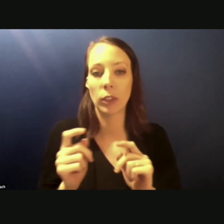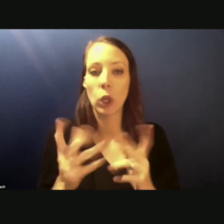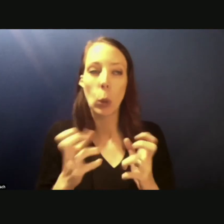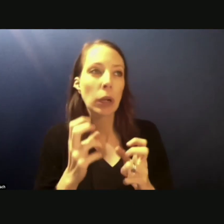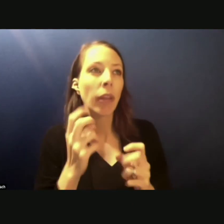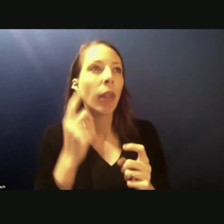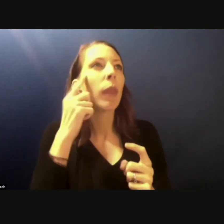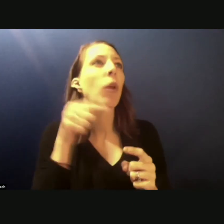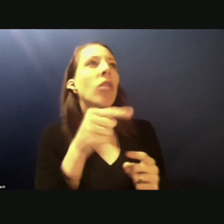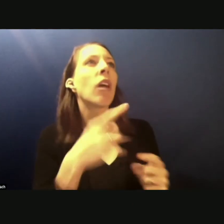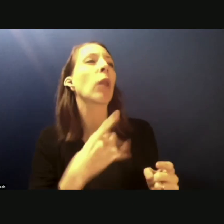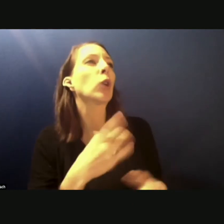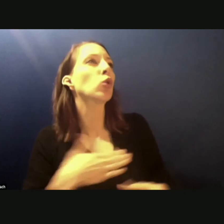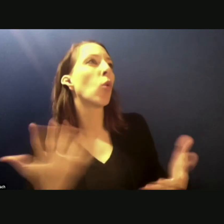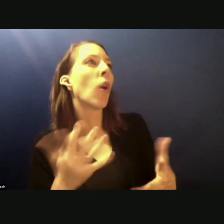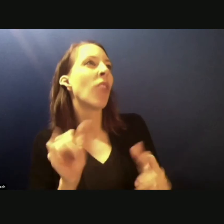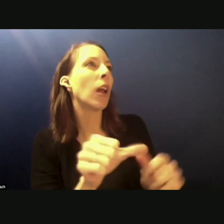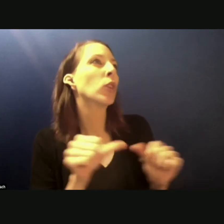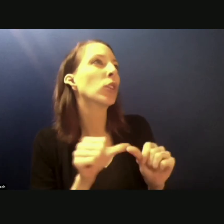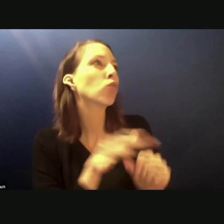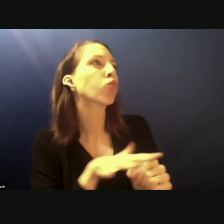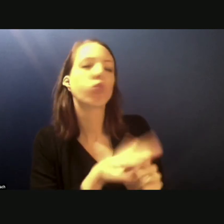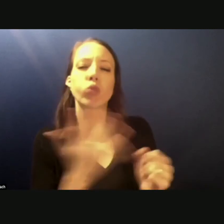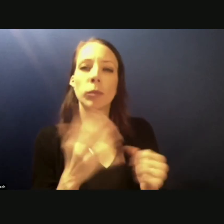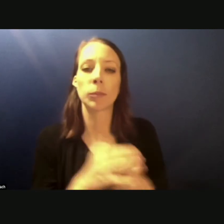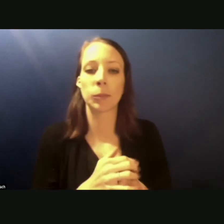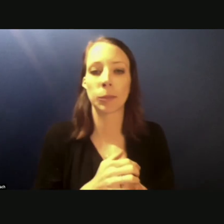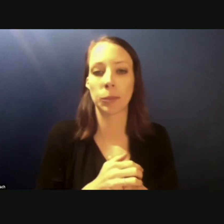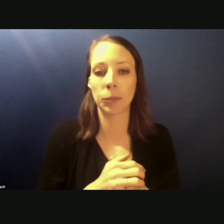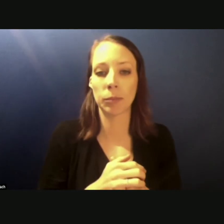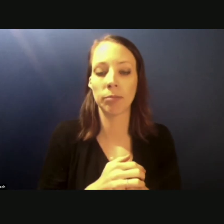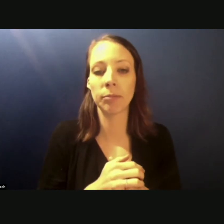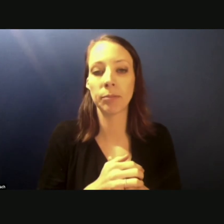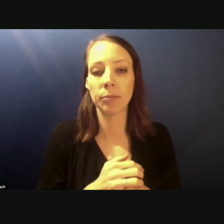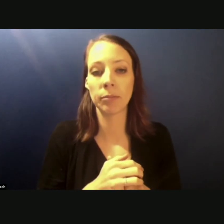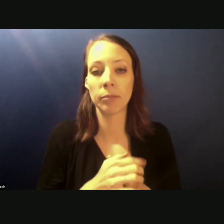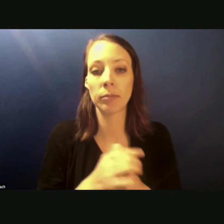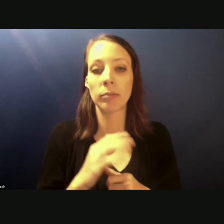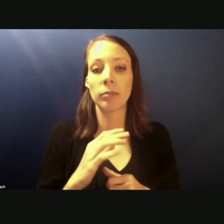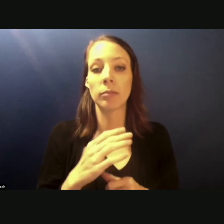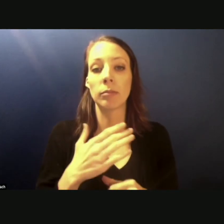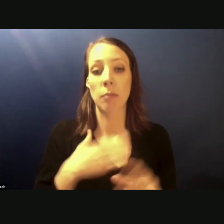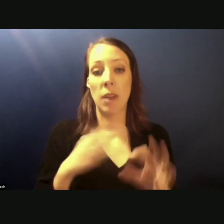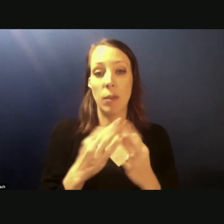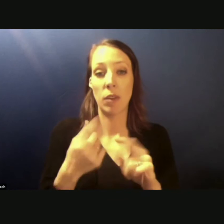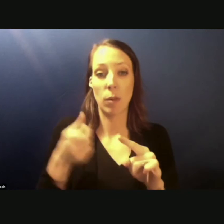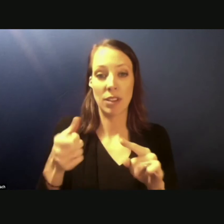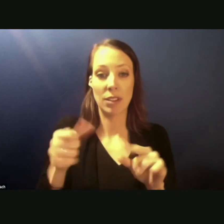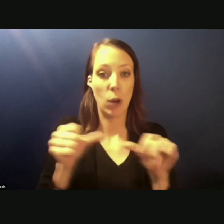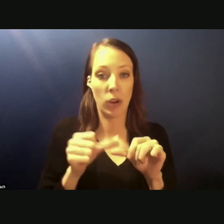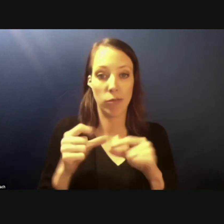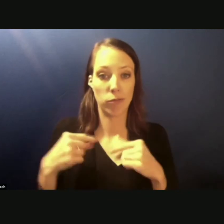that area. And also, you know, our family are from this area. We've been here for a very